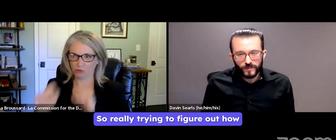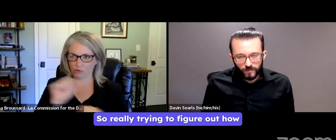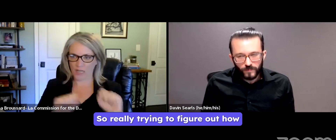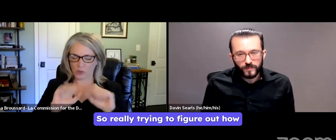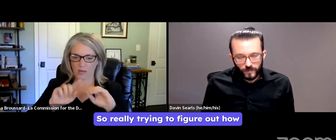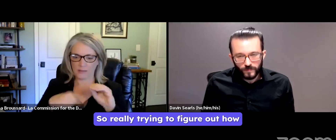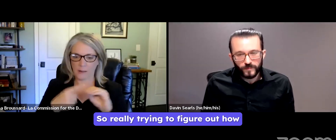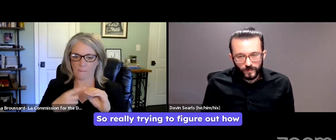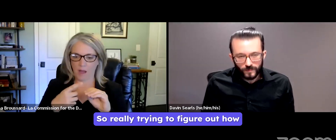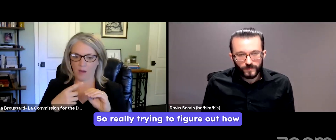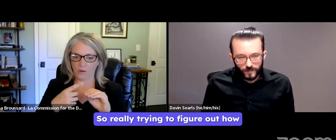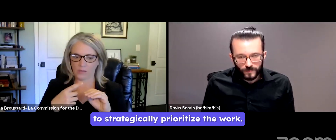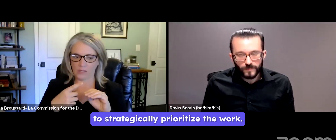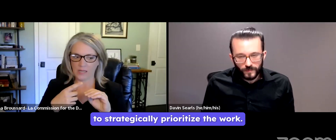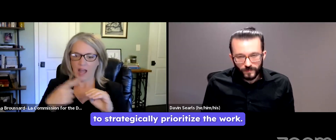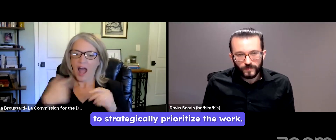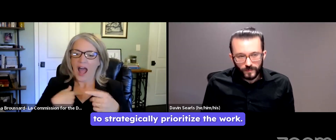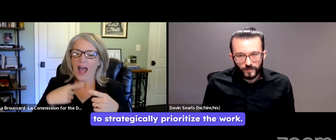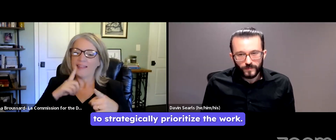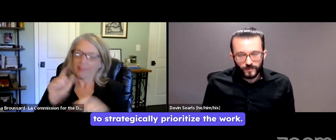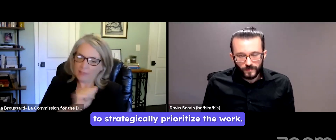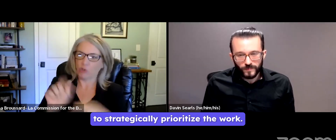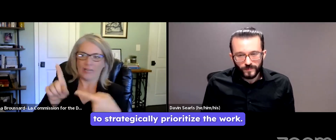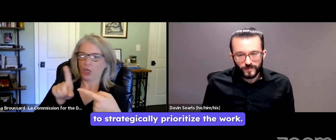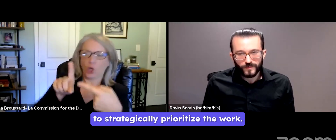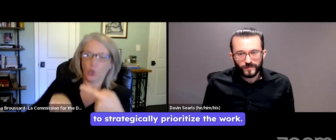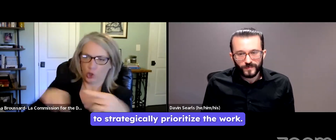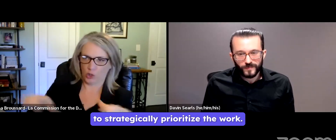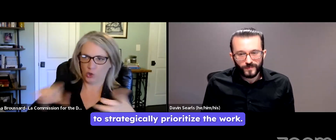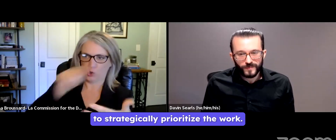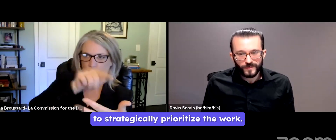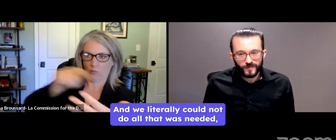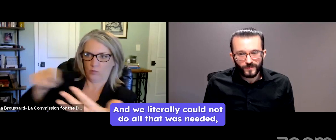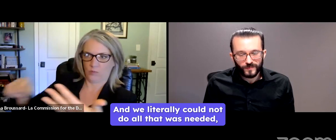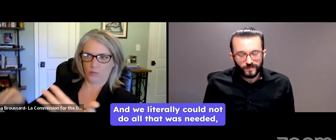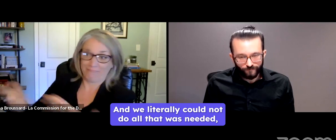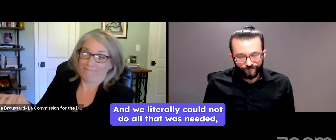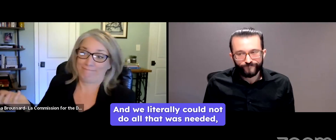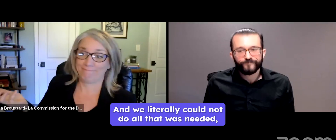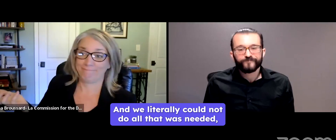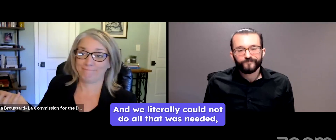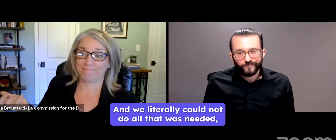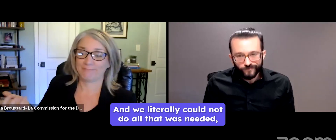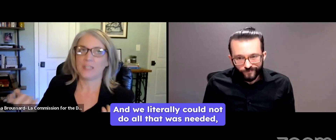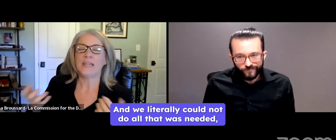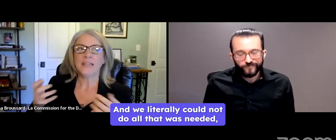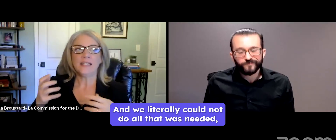trying to figure out how to strategically prioritize the work. And we literally could not